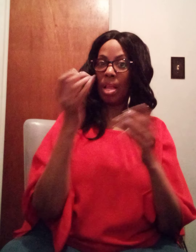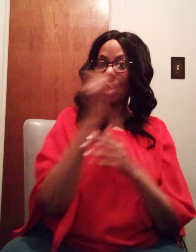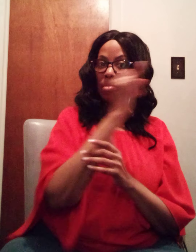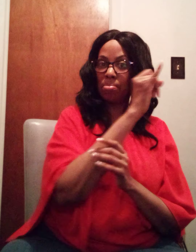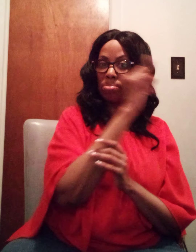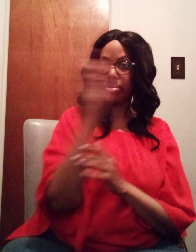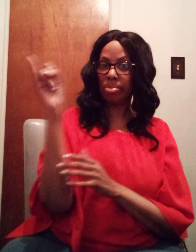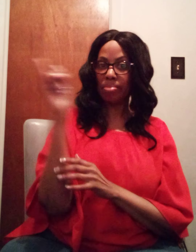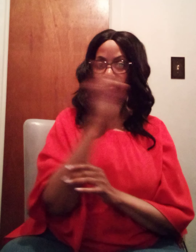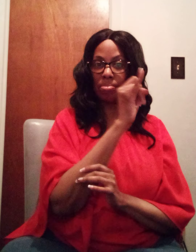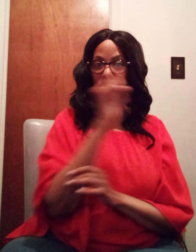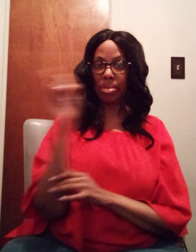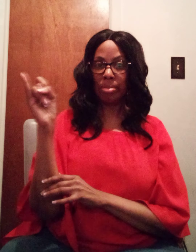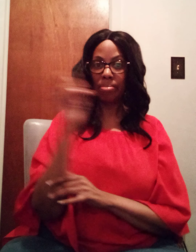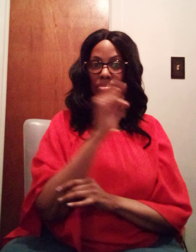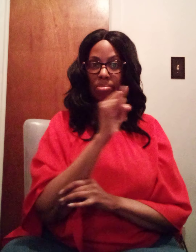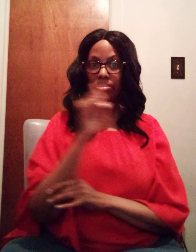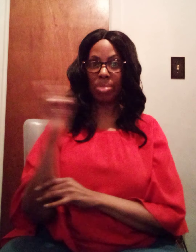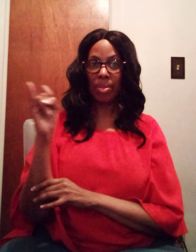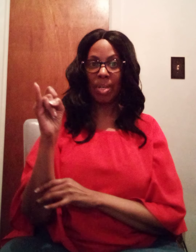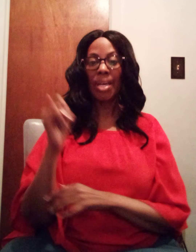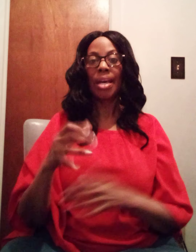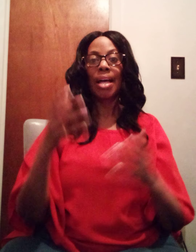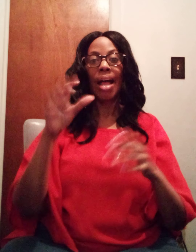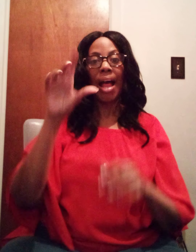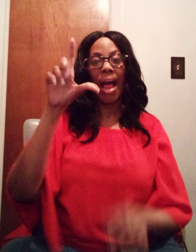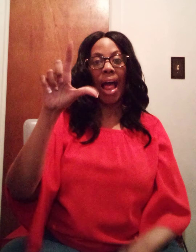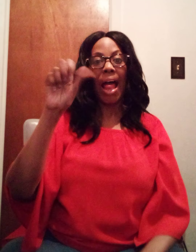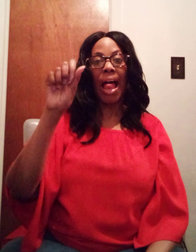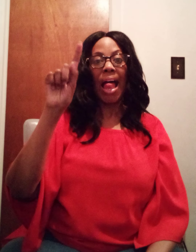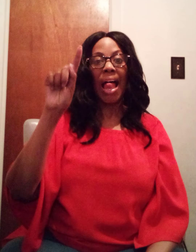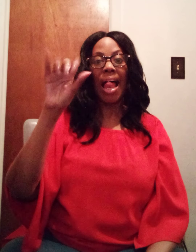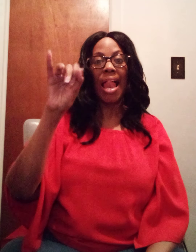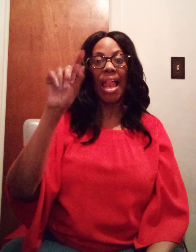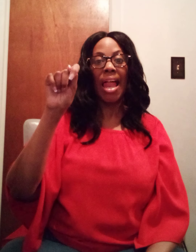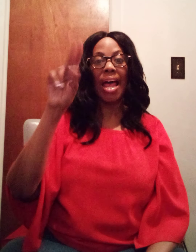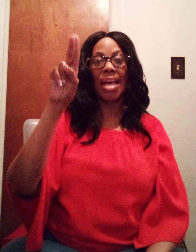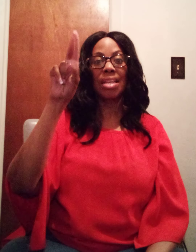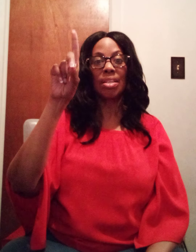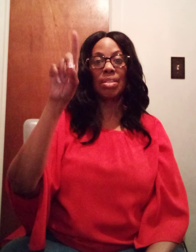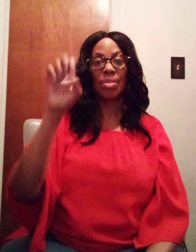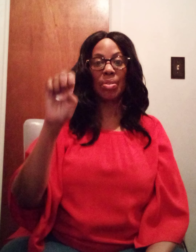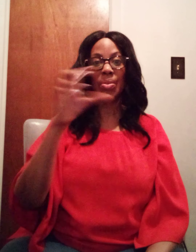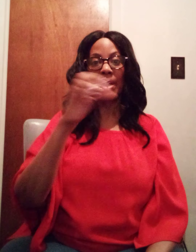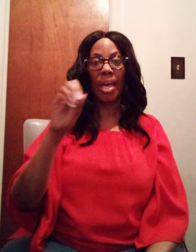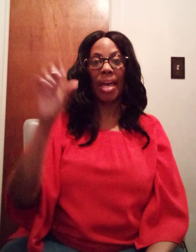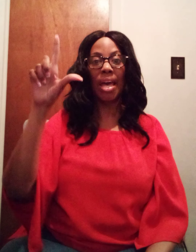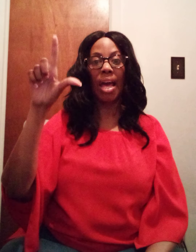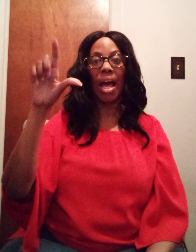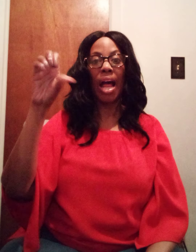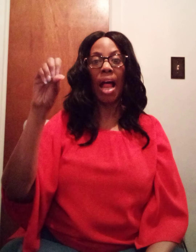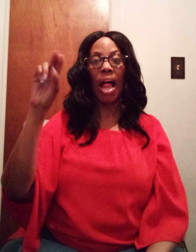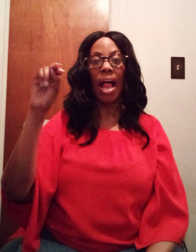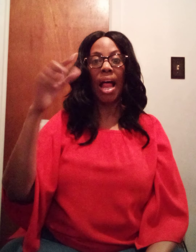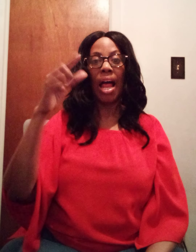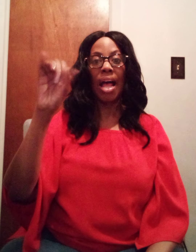These lines are called lines of latitude and longitude, and they are measured in degrees. The prime meridian is